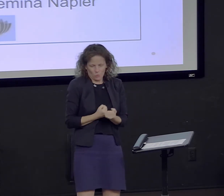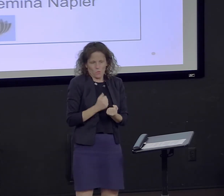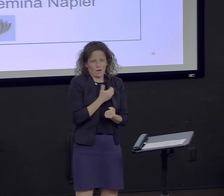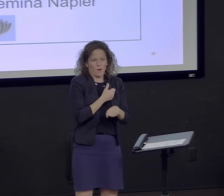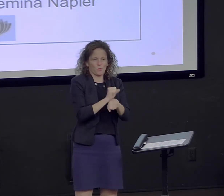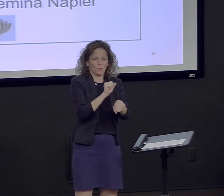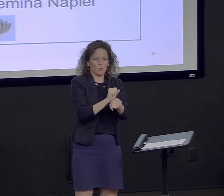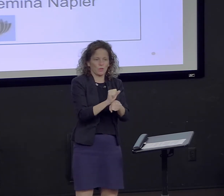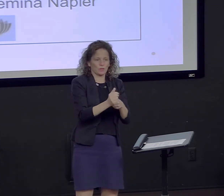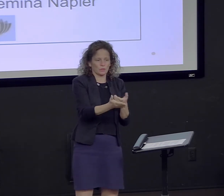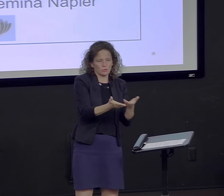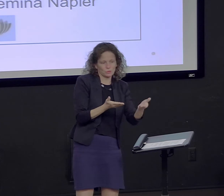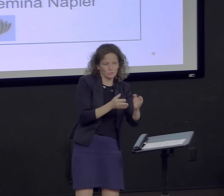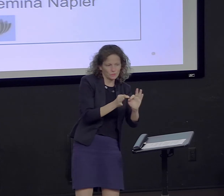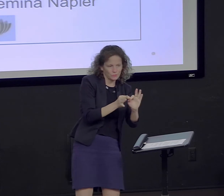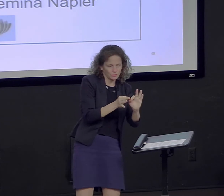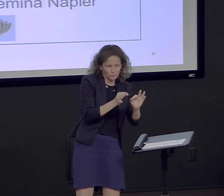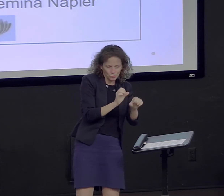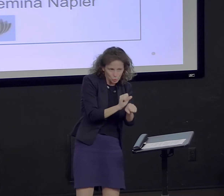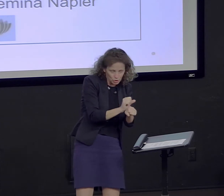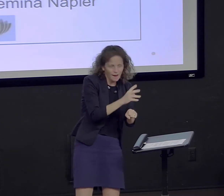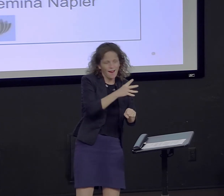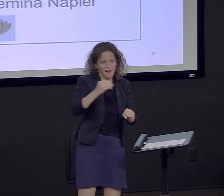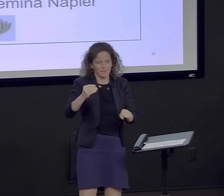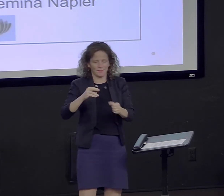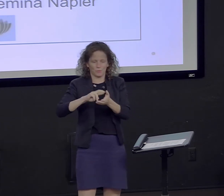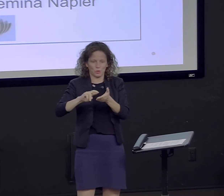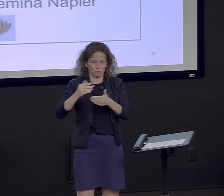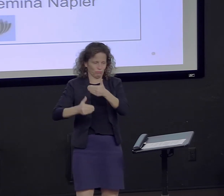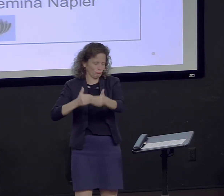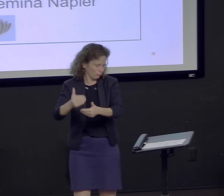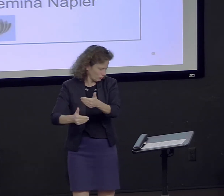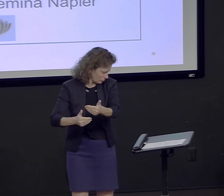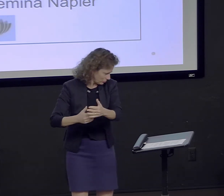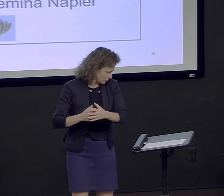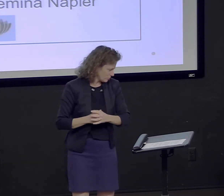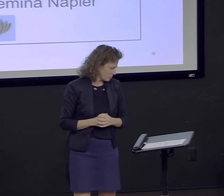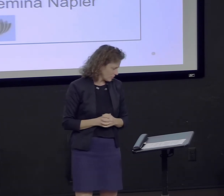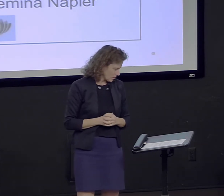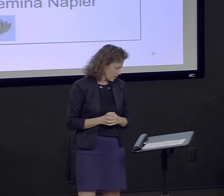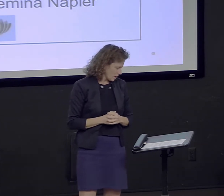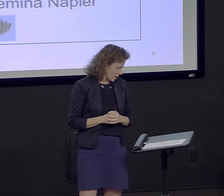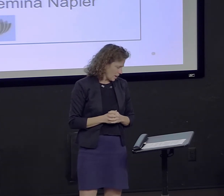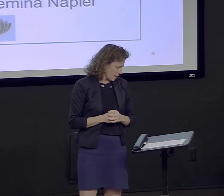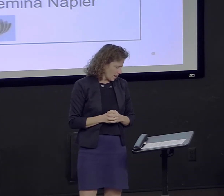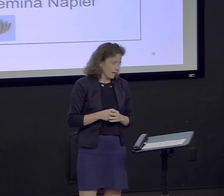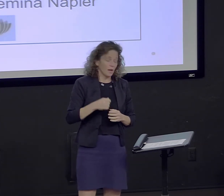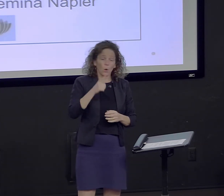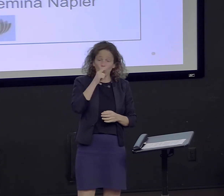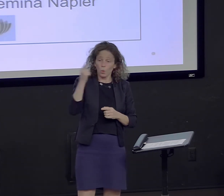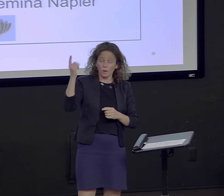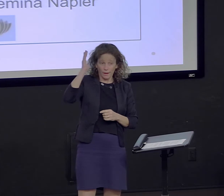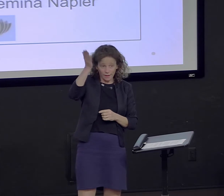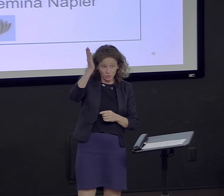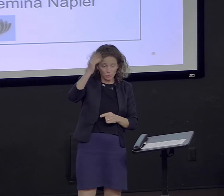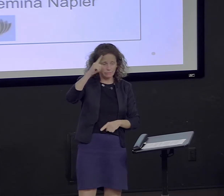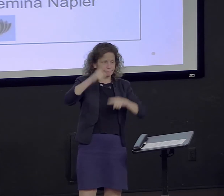there, the current findings that support our work as service providers, and also support the continuation of